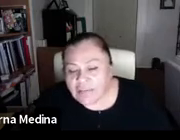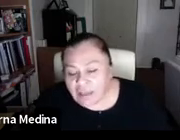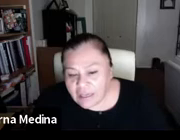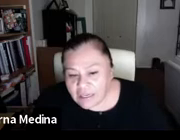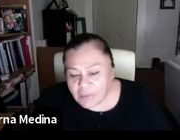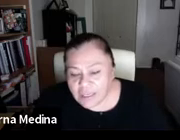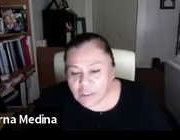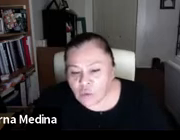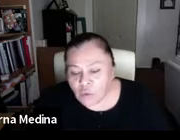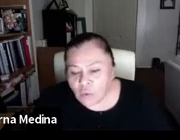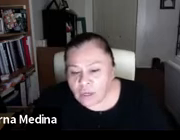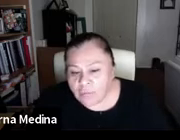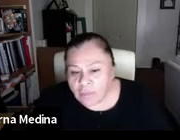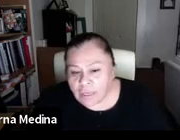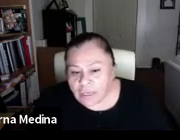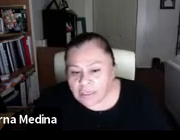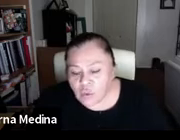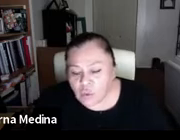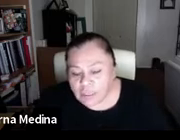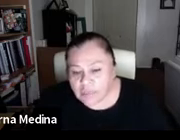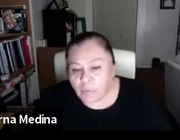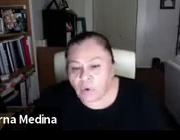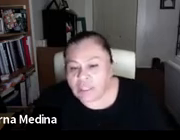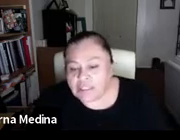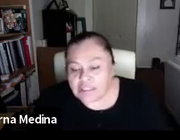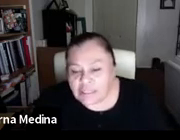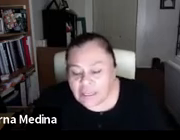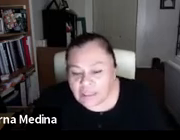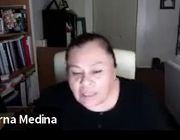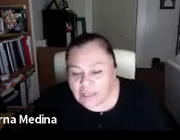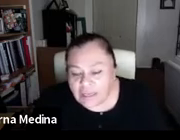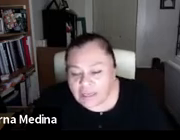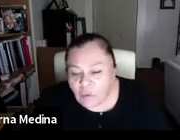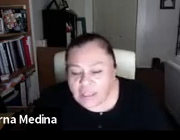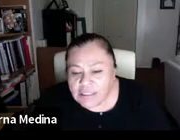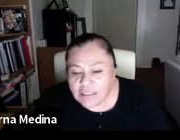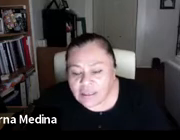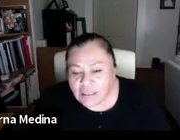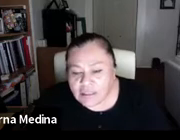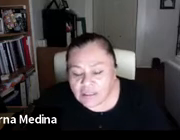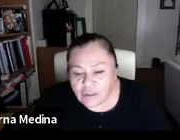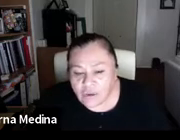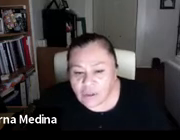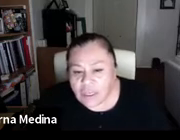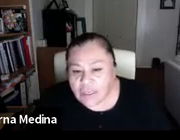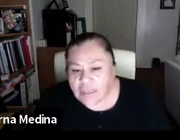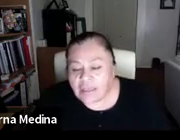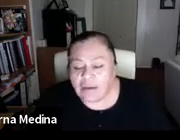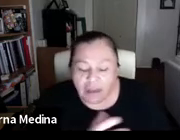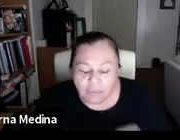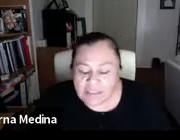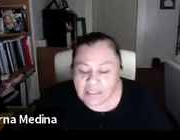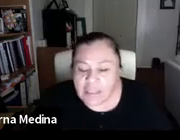él iba y las veía en su equipo de lenguaje asistido